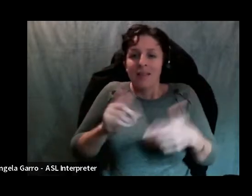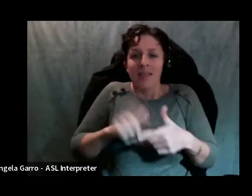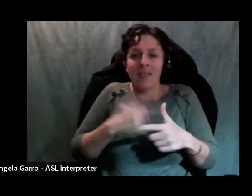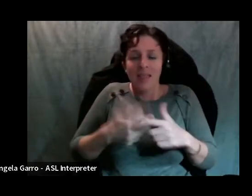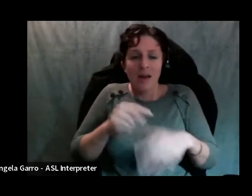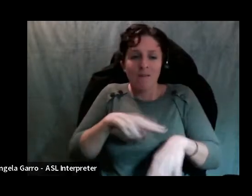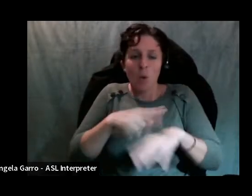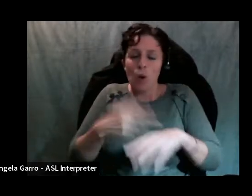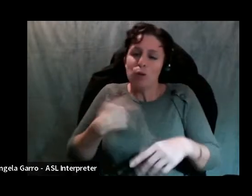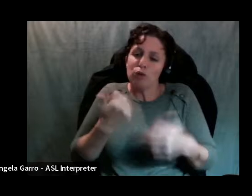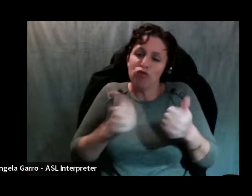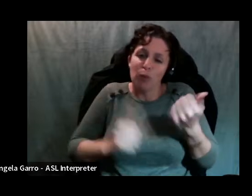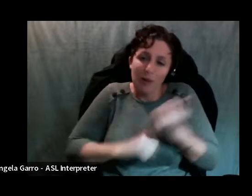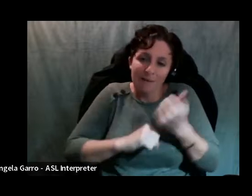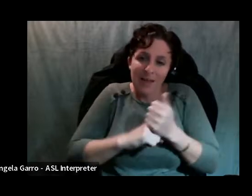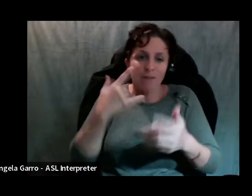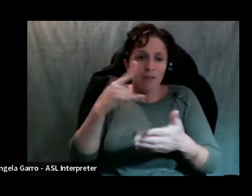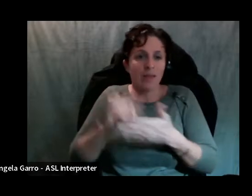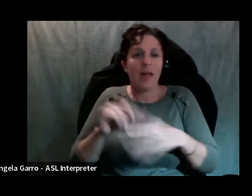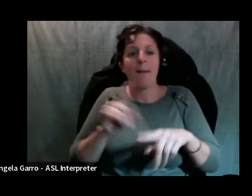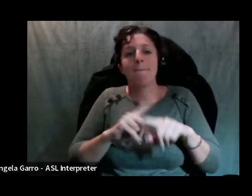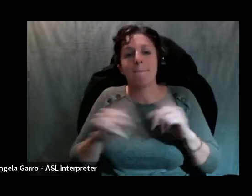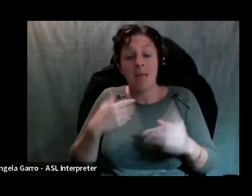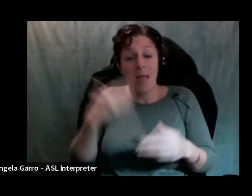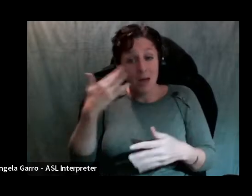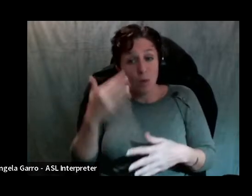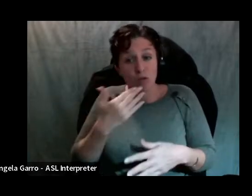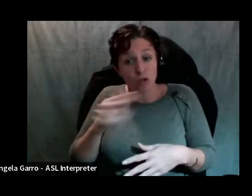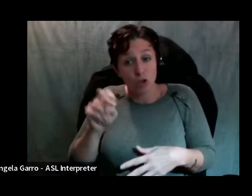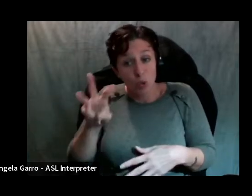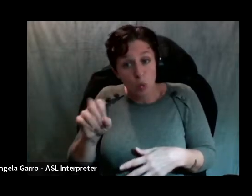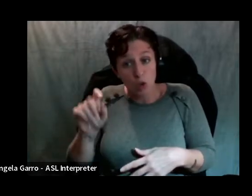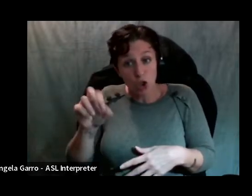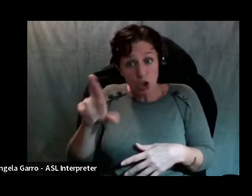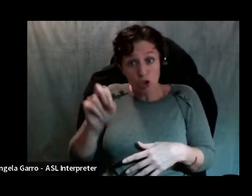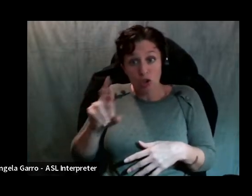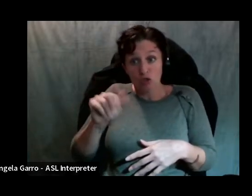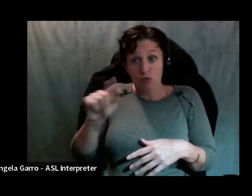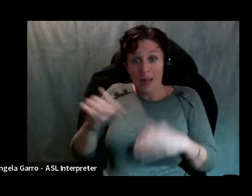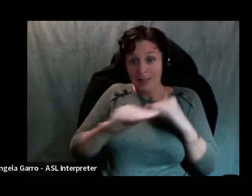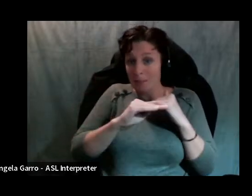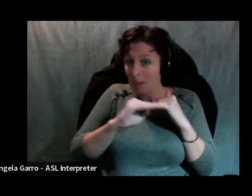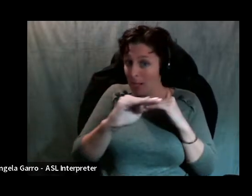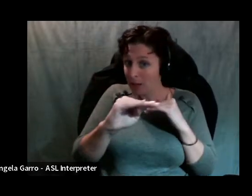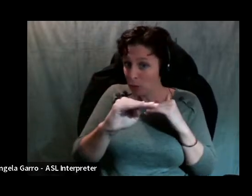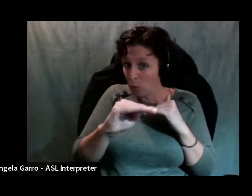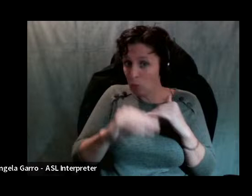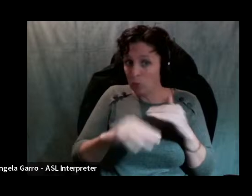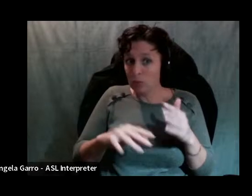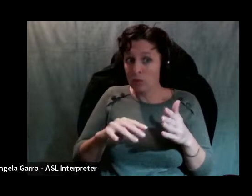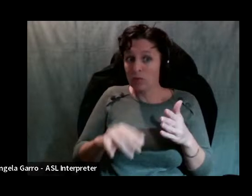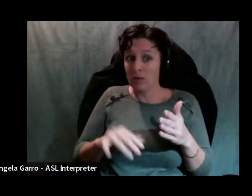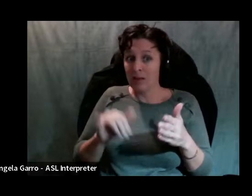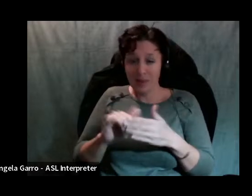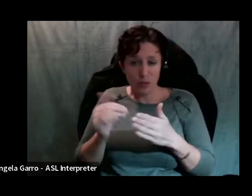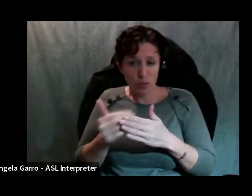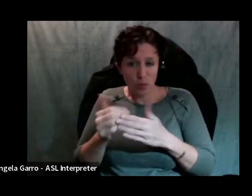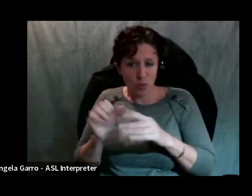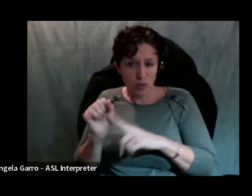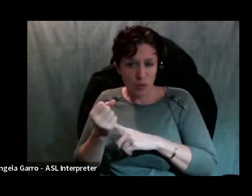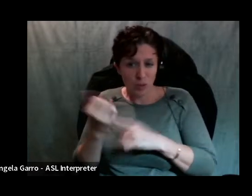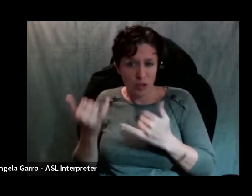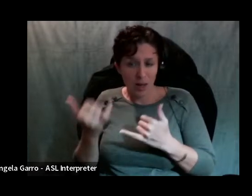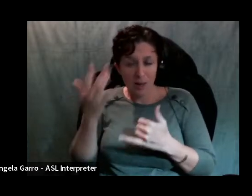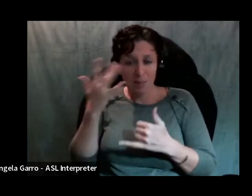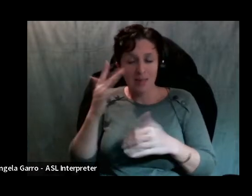try to advocate for that. But I know it's good news that STIRS rates have plateaued. Is that kind of a new situation now? Because it seems like there's